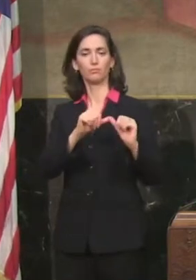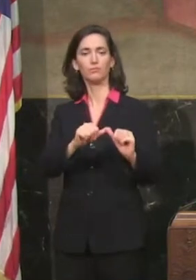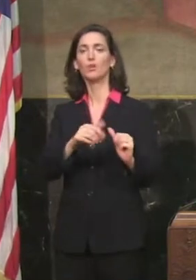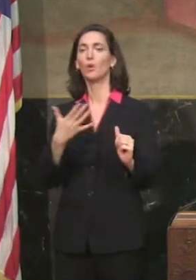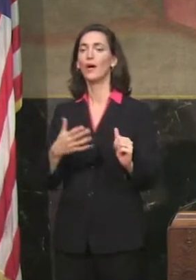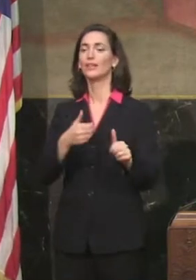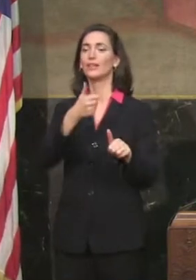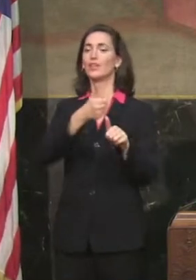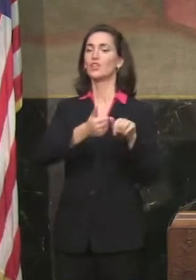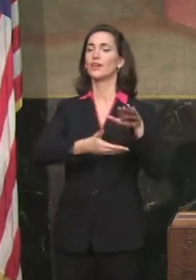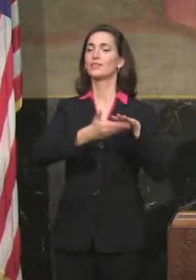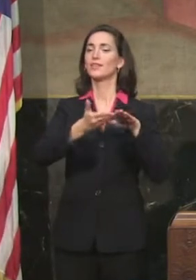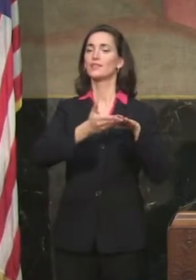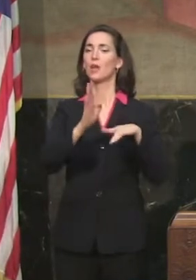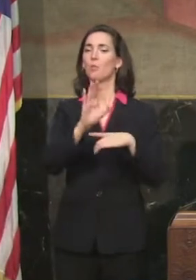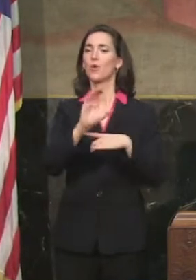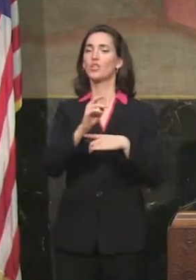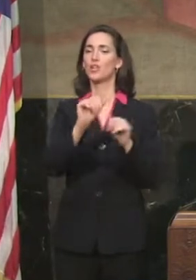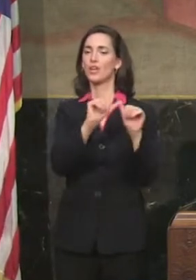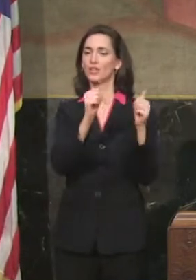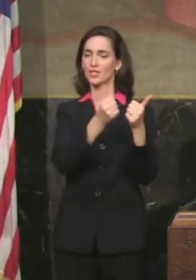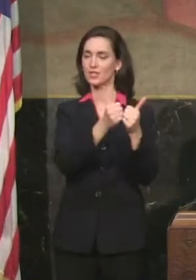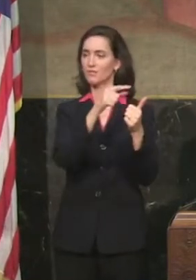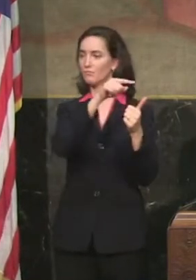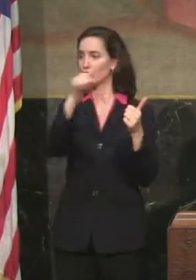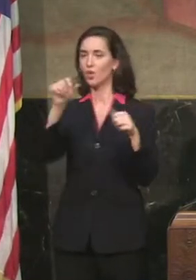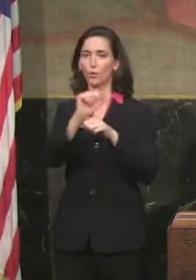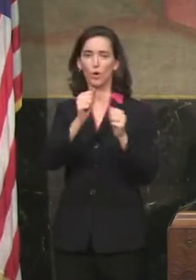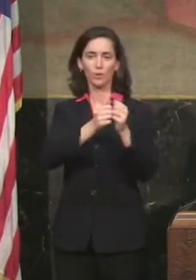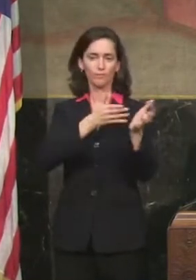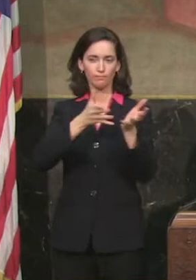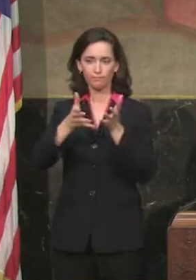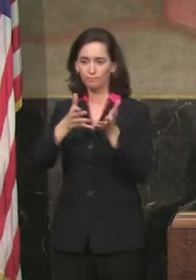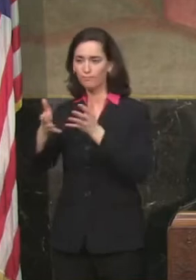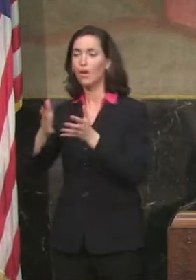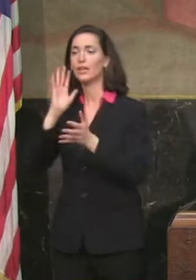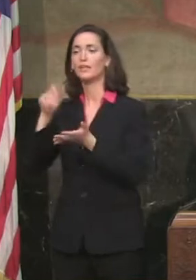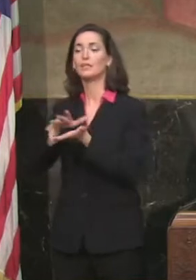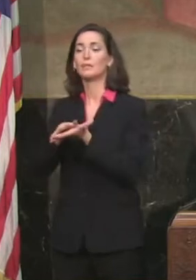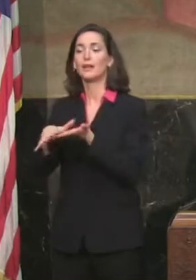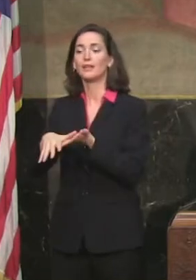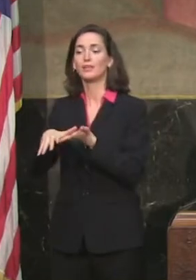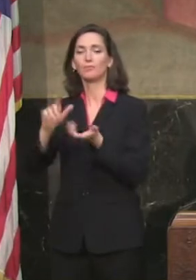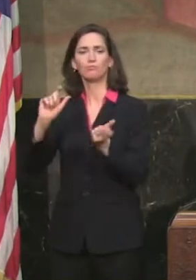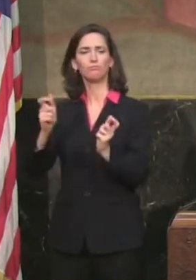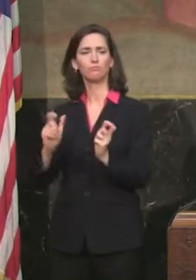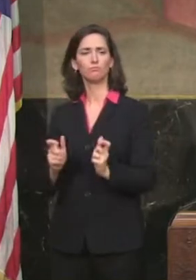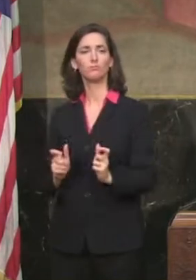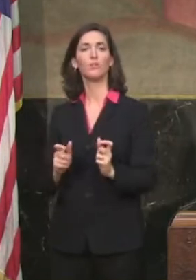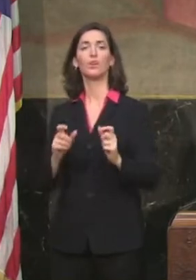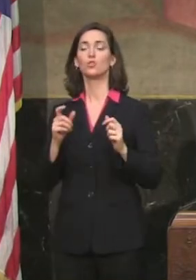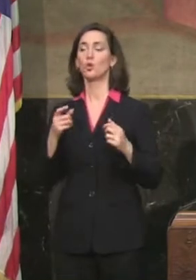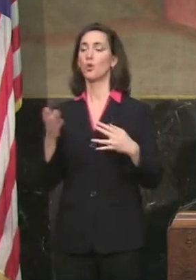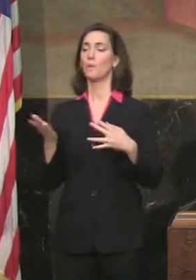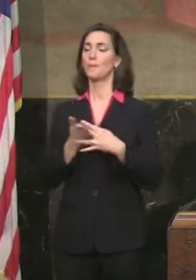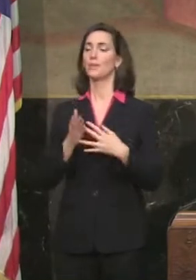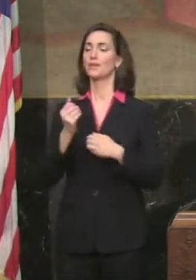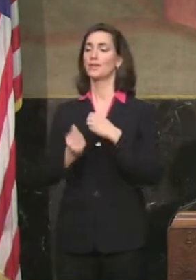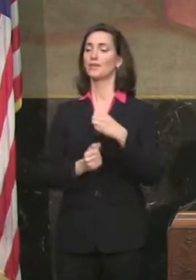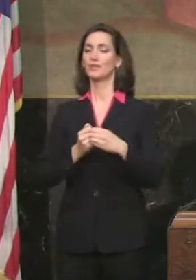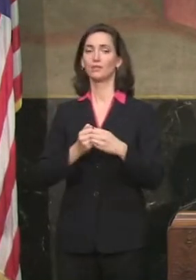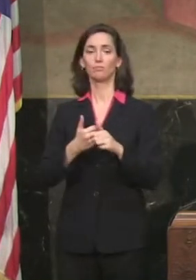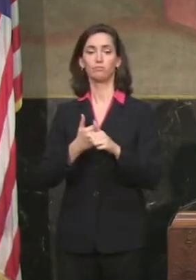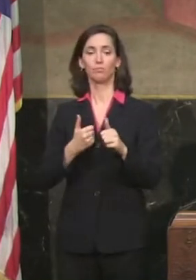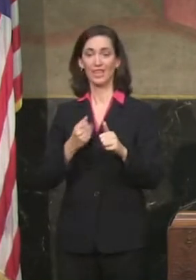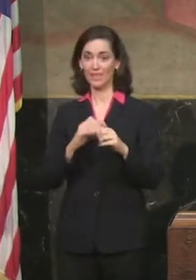executive branch agencies to adjust spending so that we can respond to a mid-year shortfall should